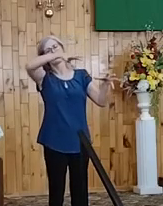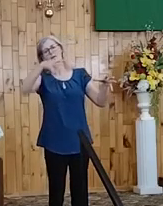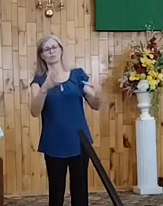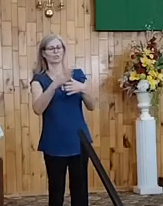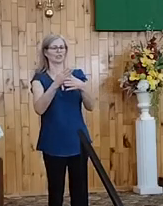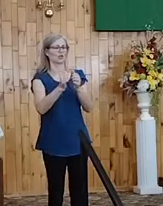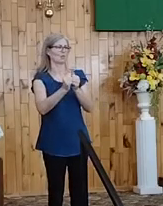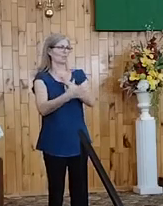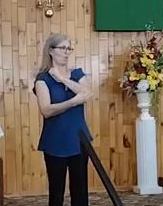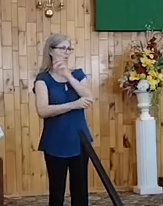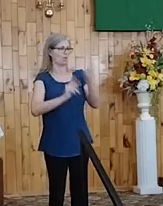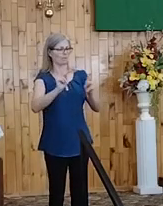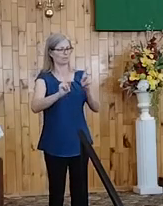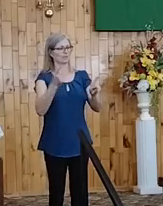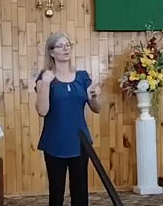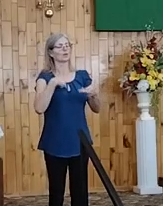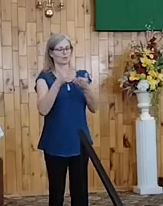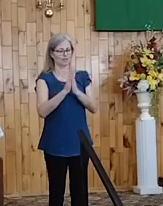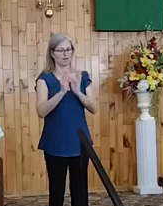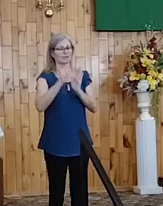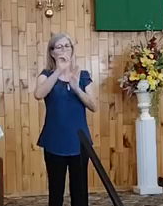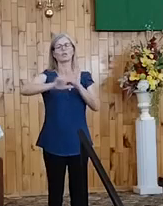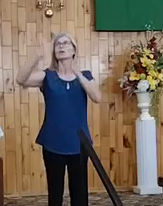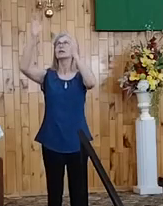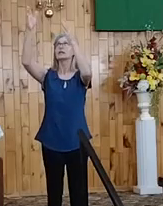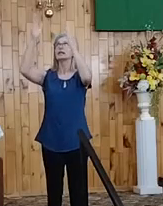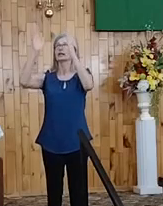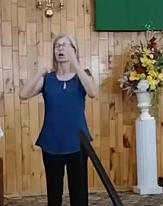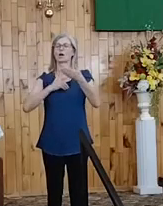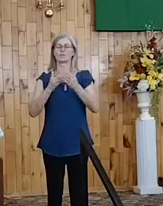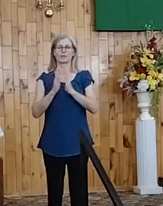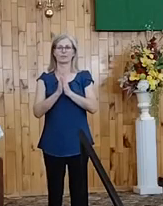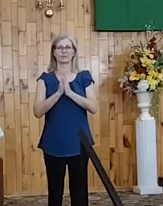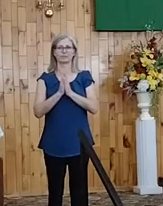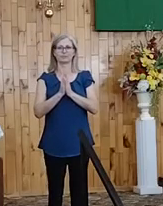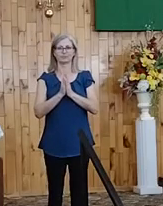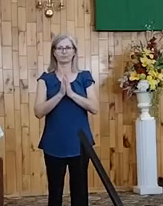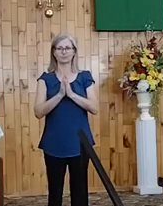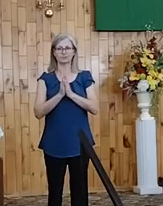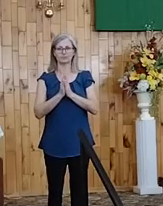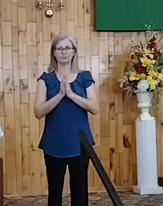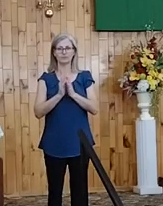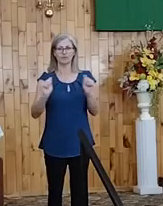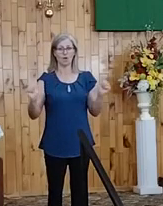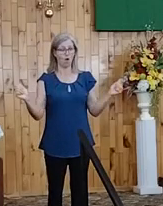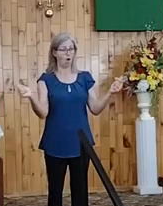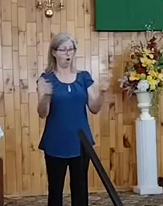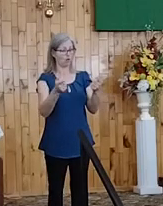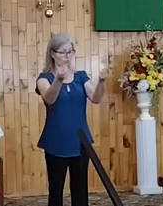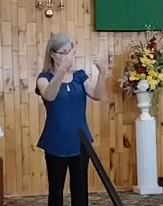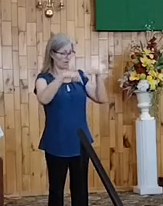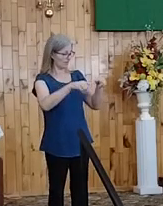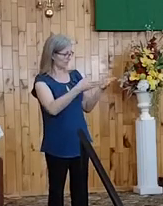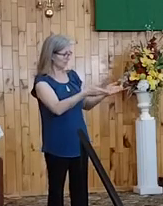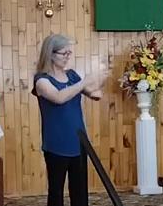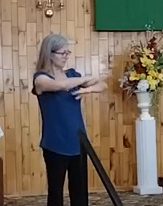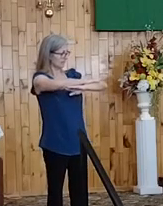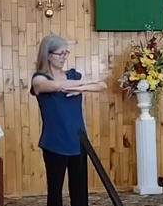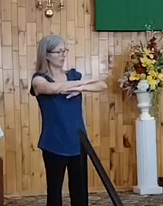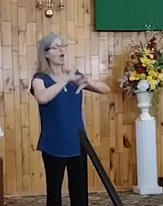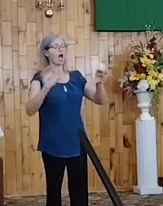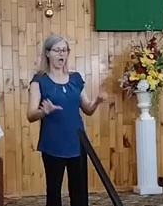poor. Let us pray to the Lord. Lord, hear our prayer. That all who gather at this table